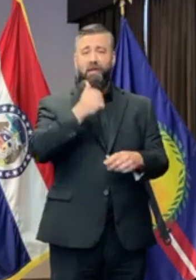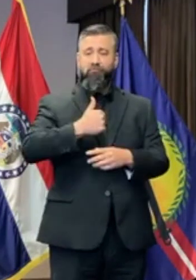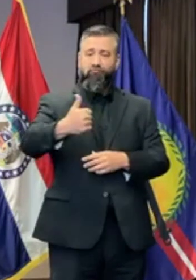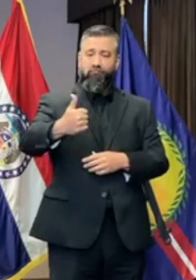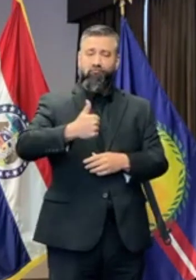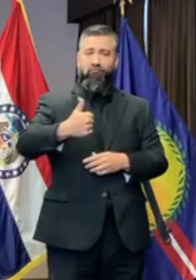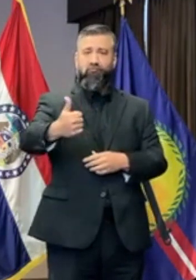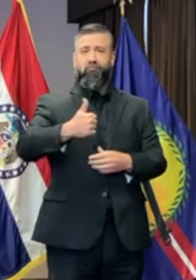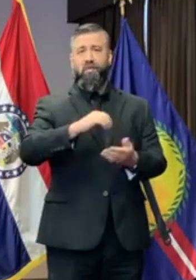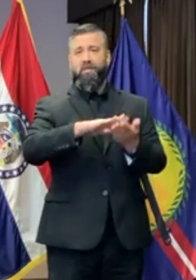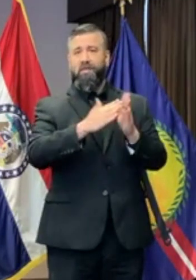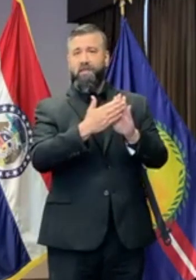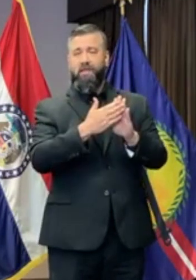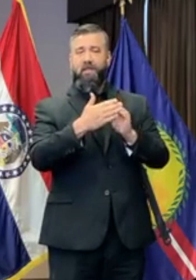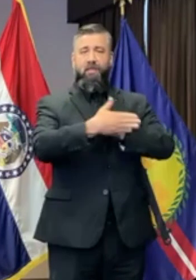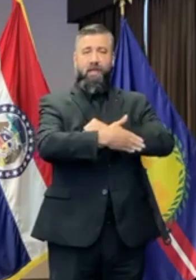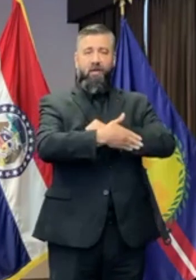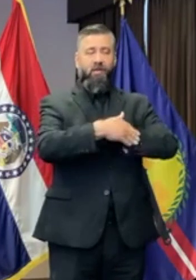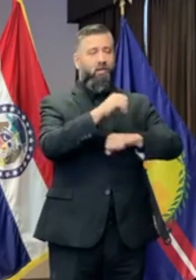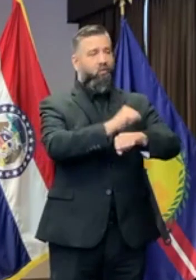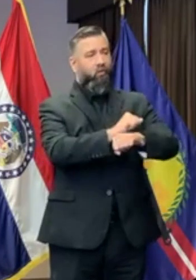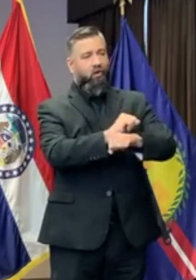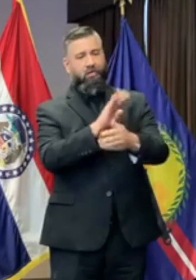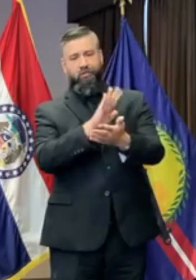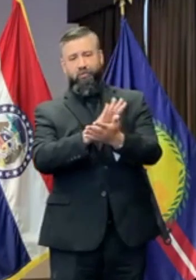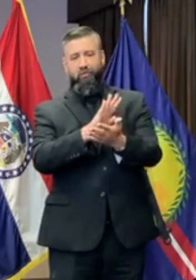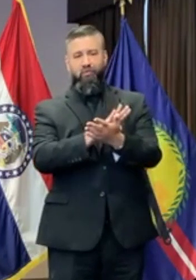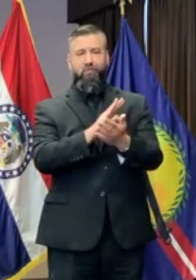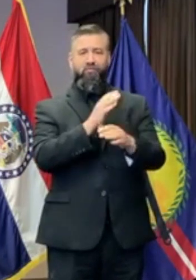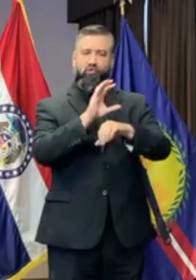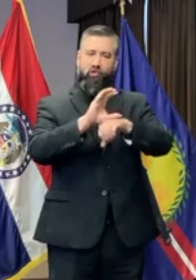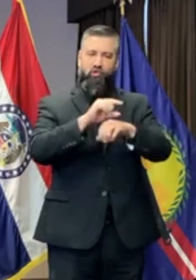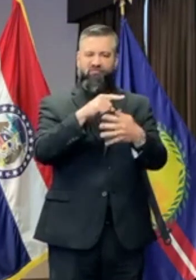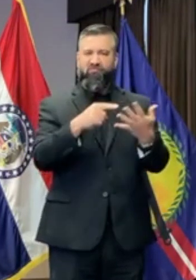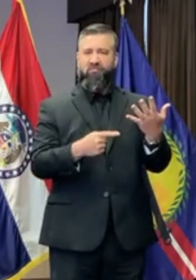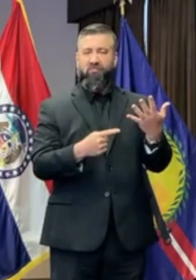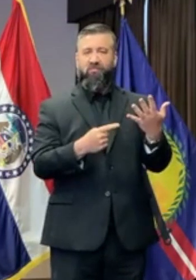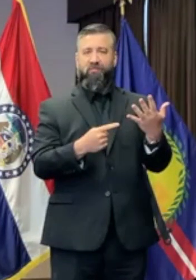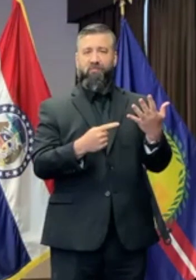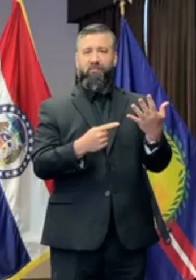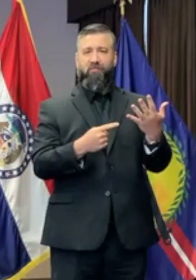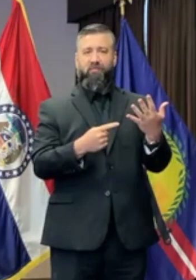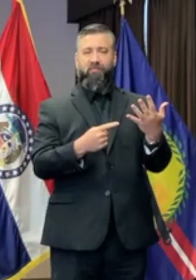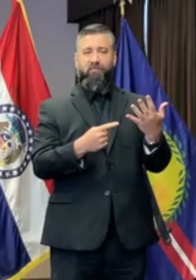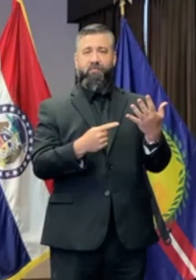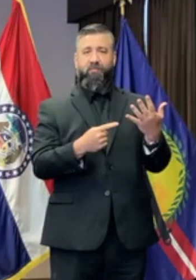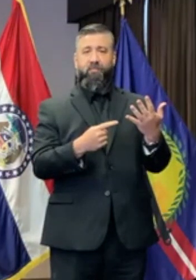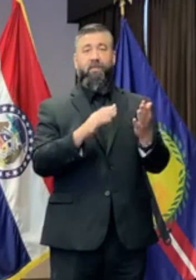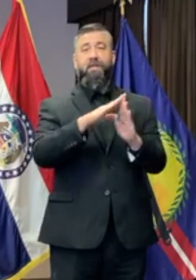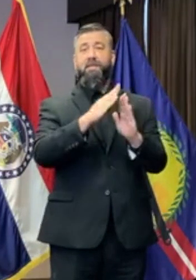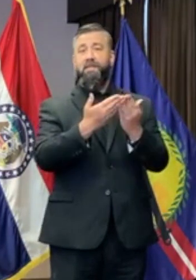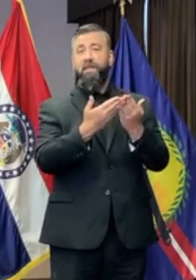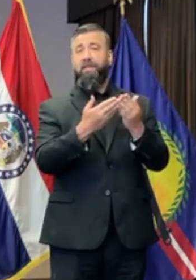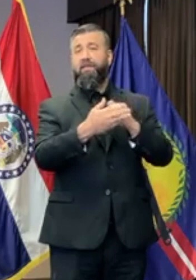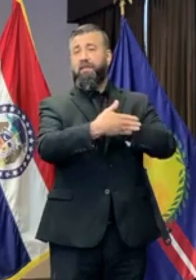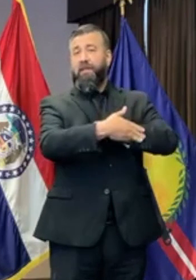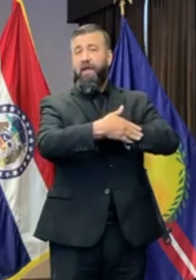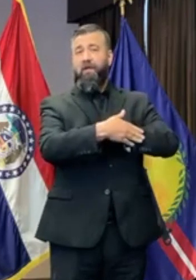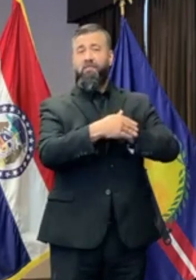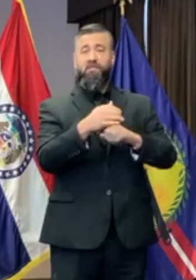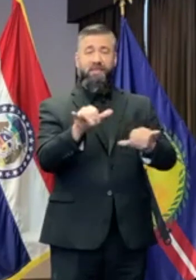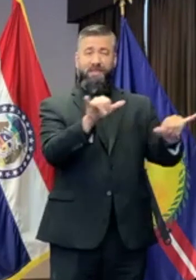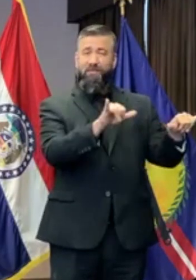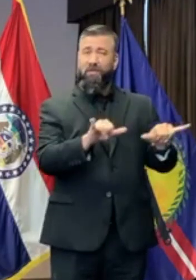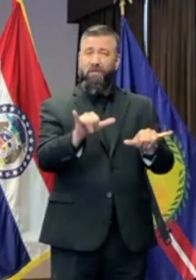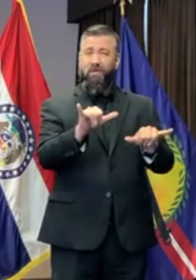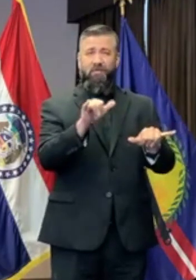county to work, attend school, dine out, shop, and worship. While the responses of the city and the county have been similar, they